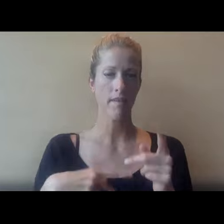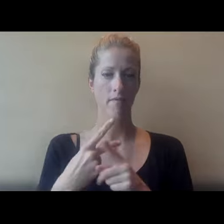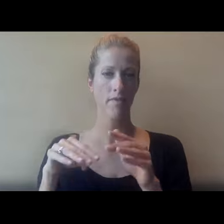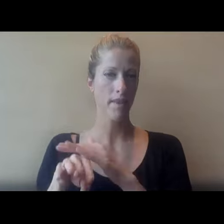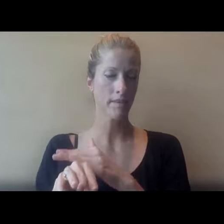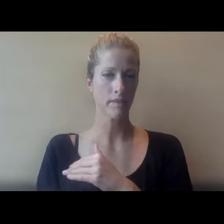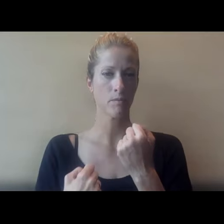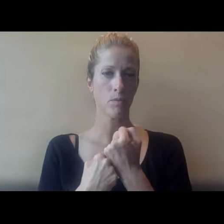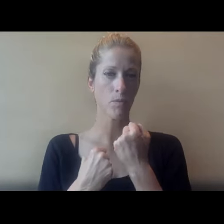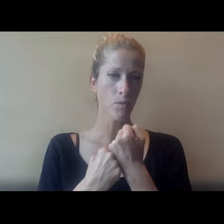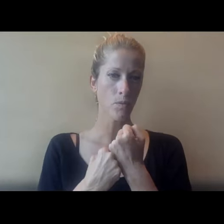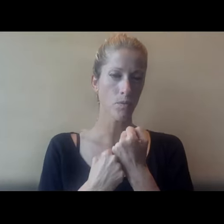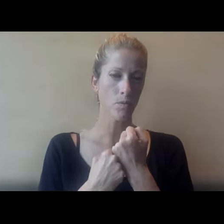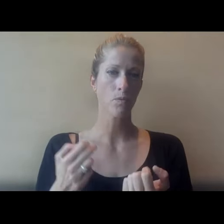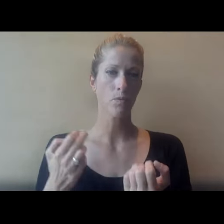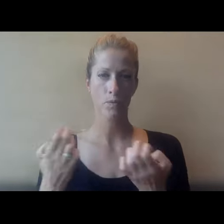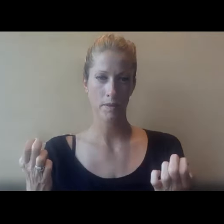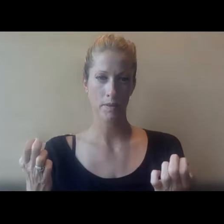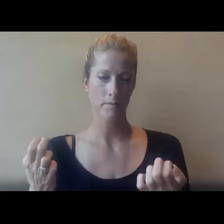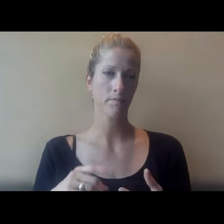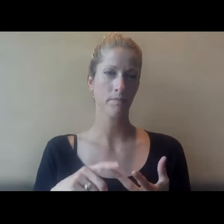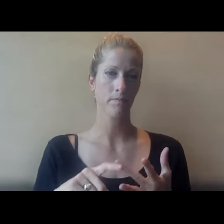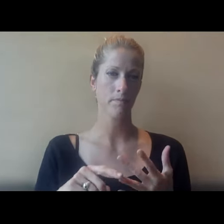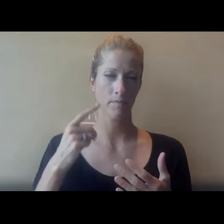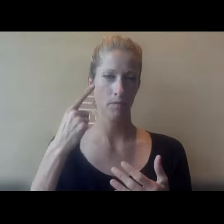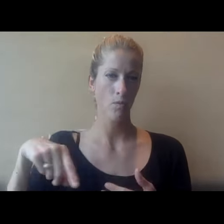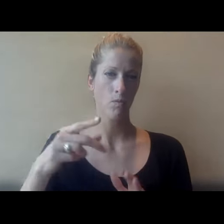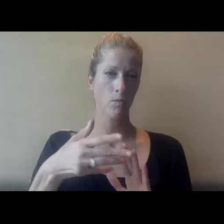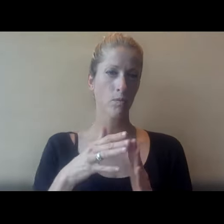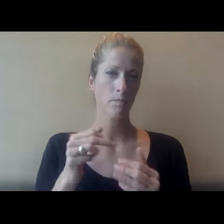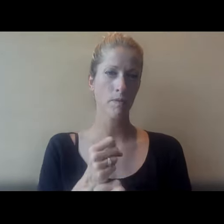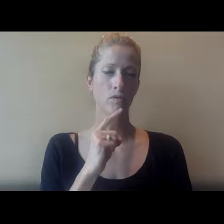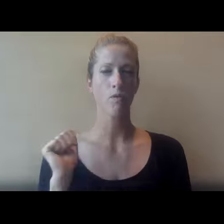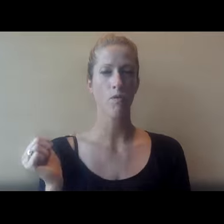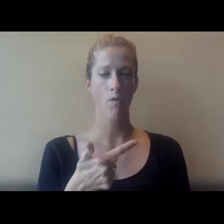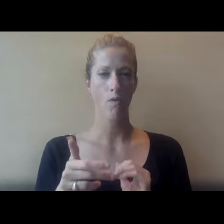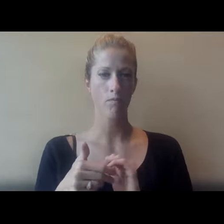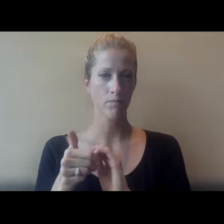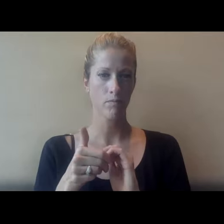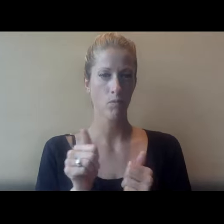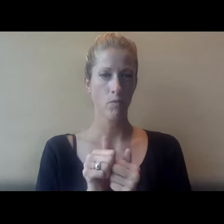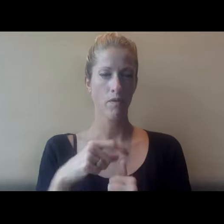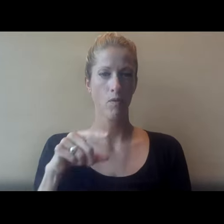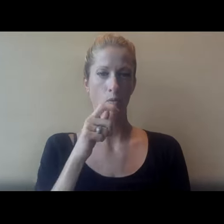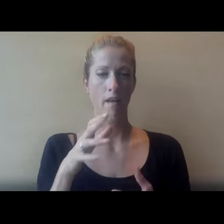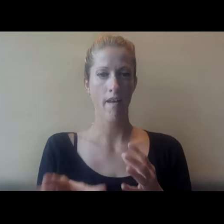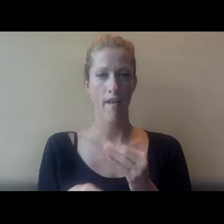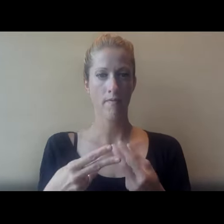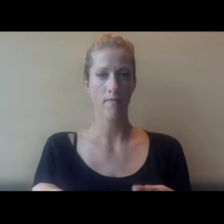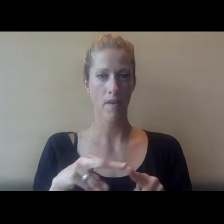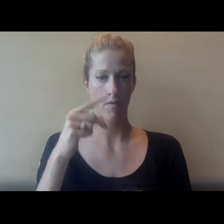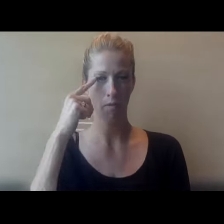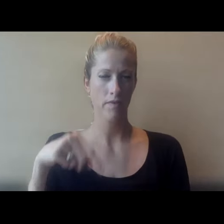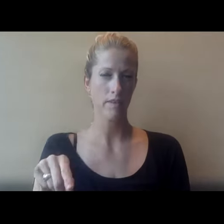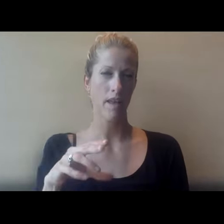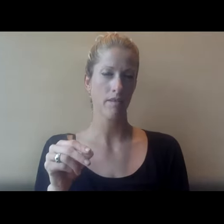the support, the equipment to the communities. So just making sure that we partner with people that can actually add value to what we're doing and